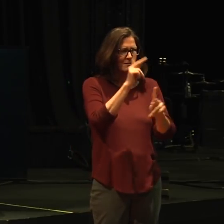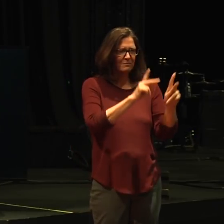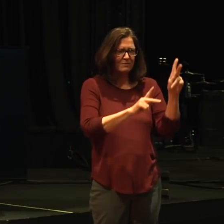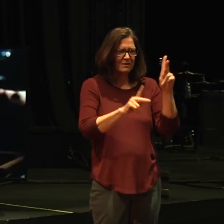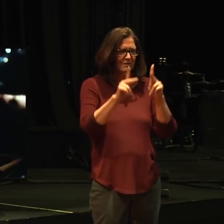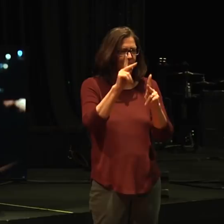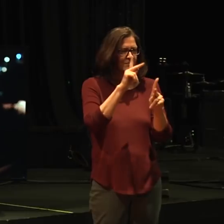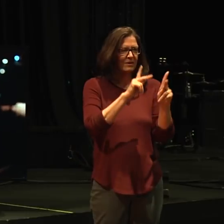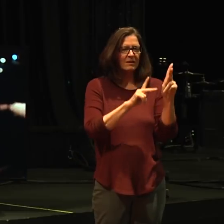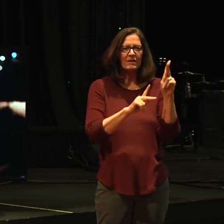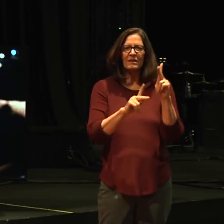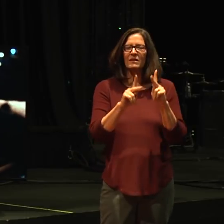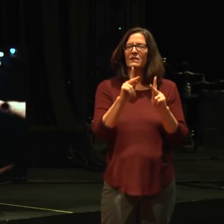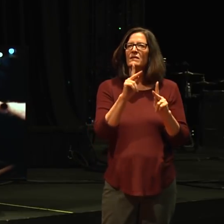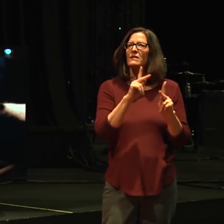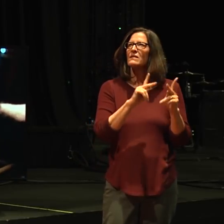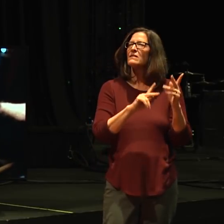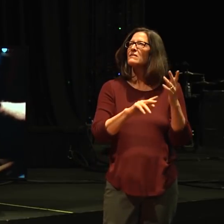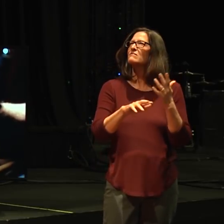it?